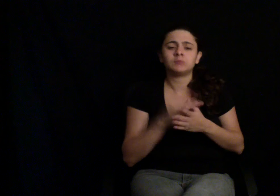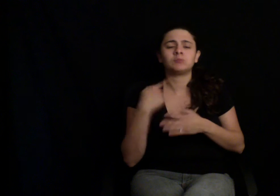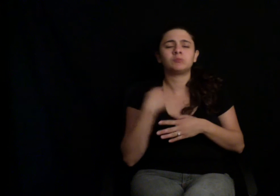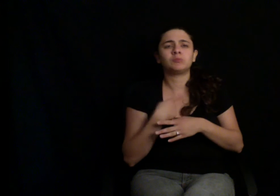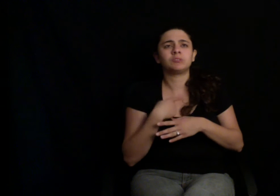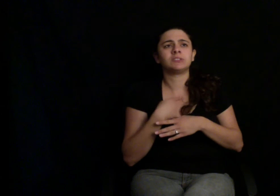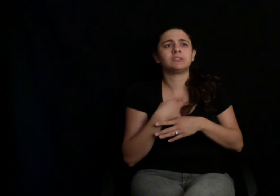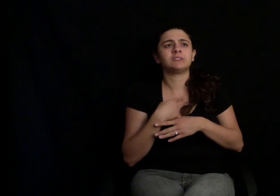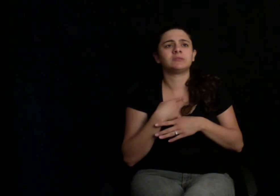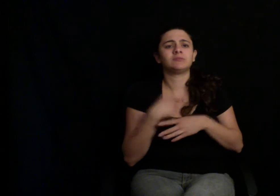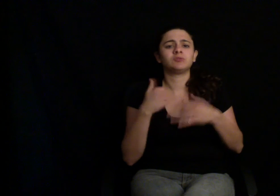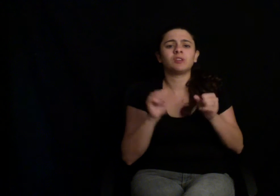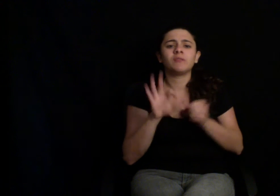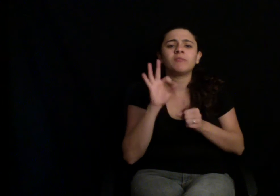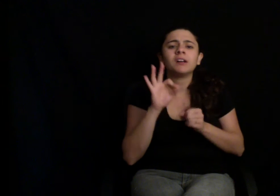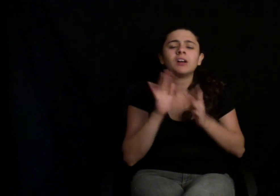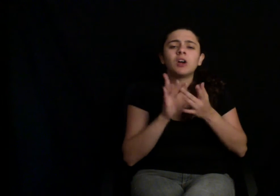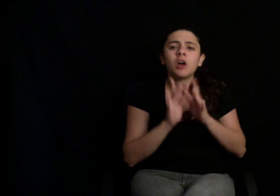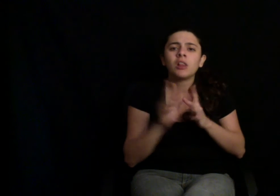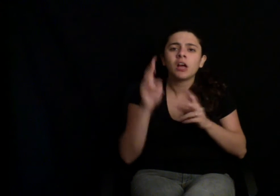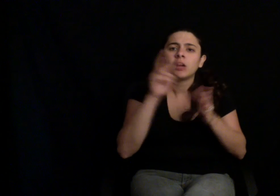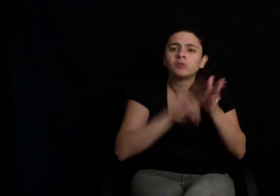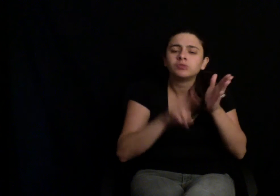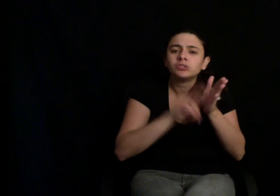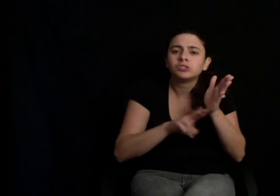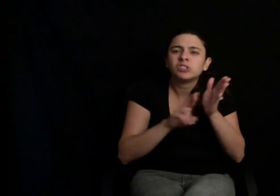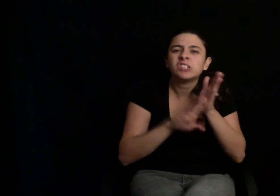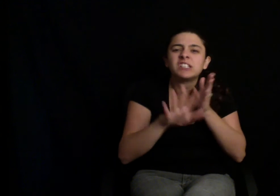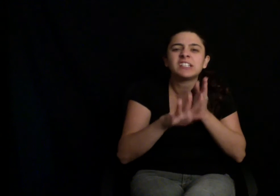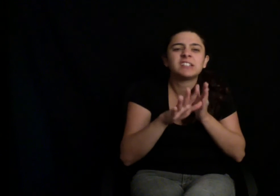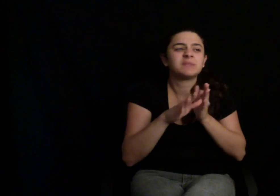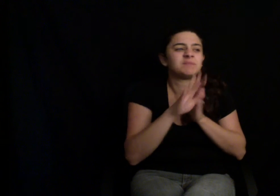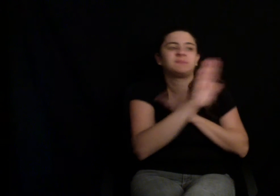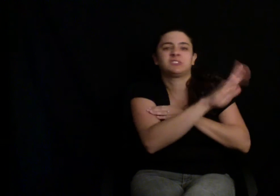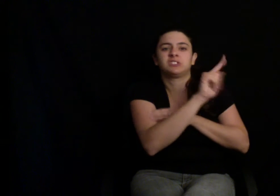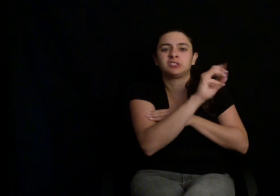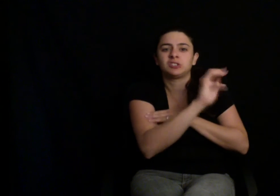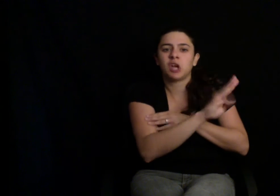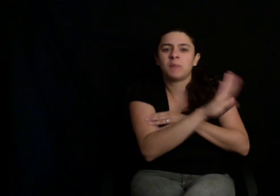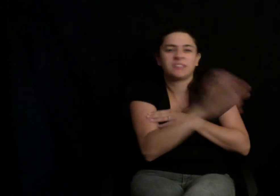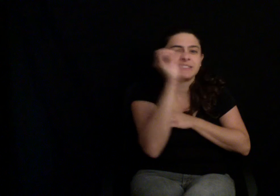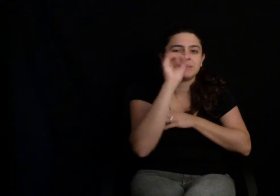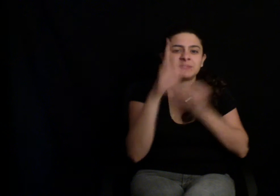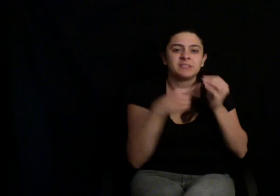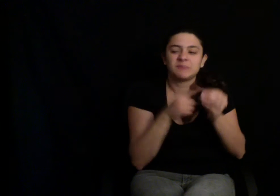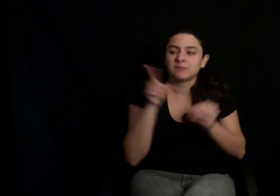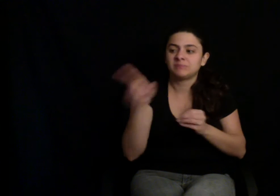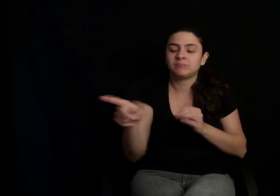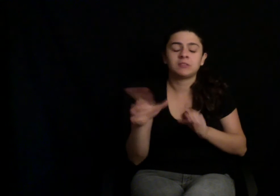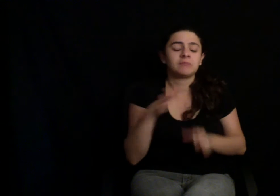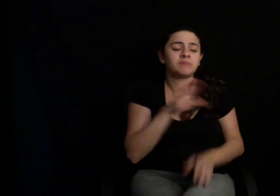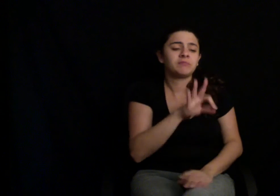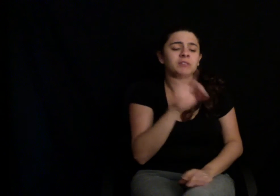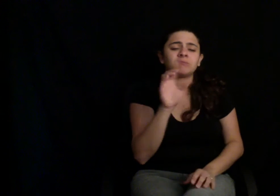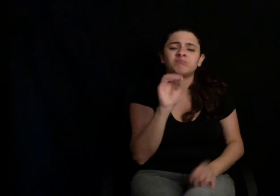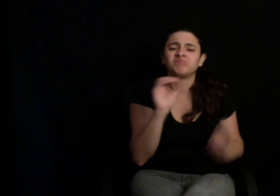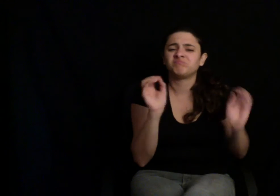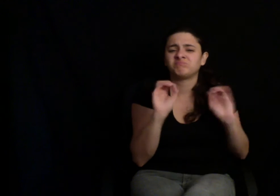singular tweets that were positive about the Suspicious Onlooker's popularity. So we wanted to find out what really happened. We